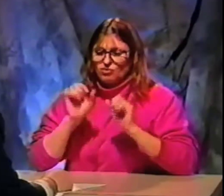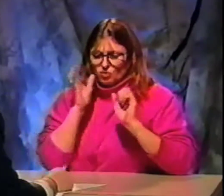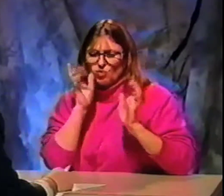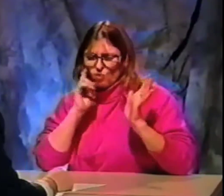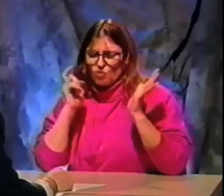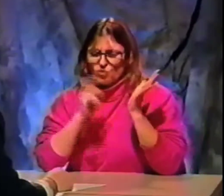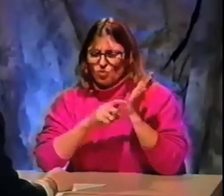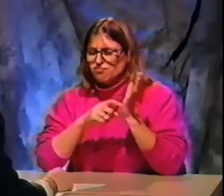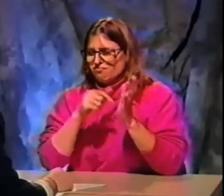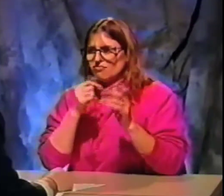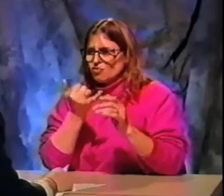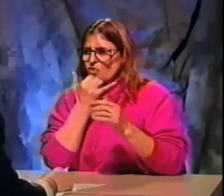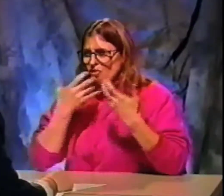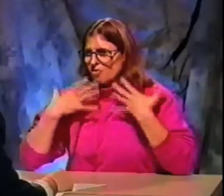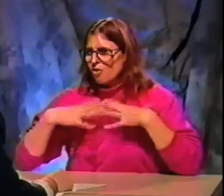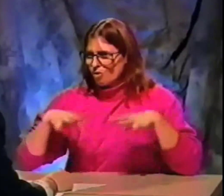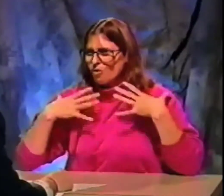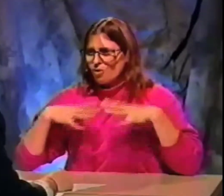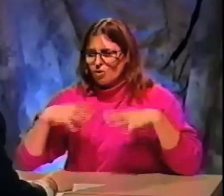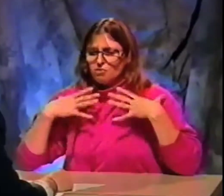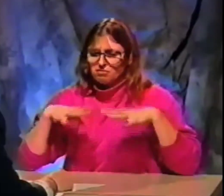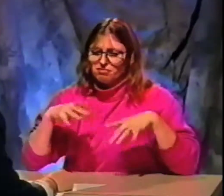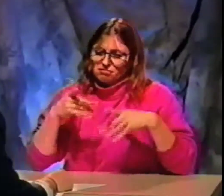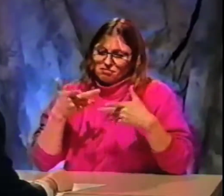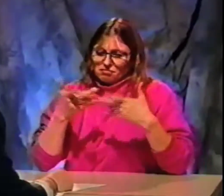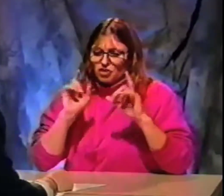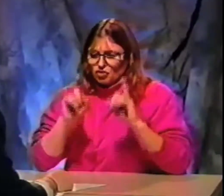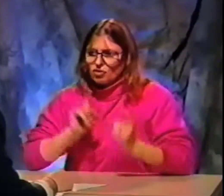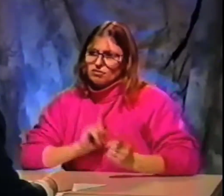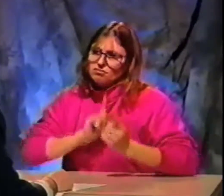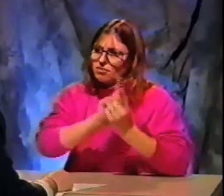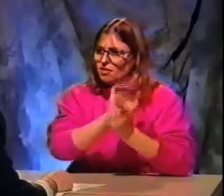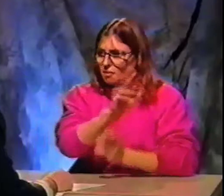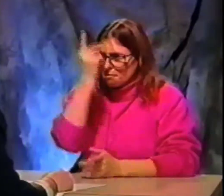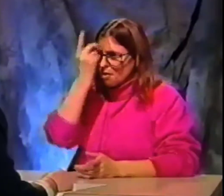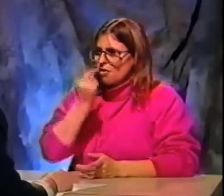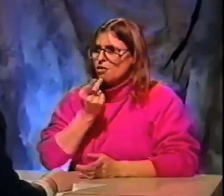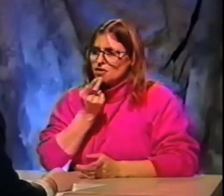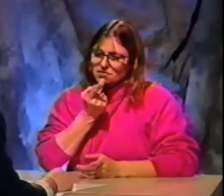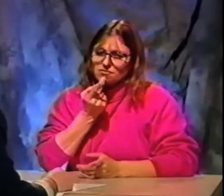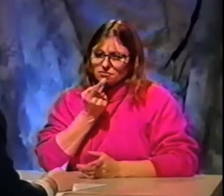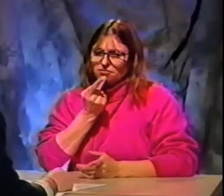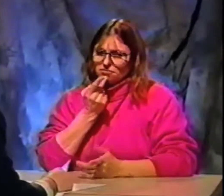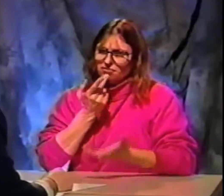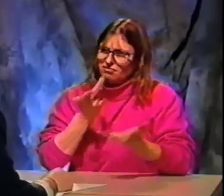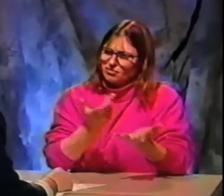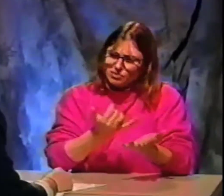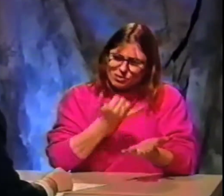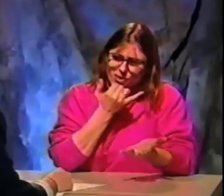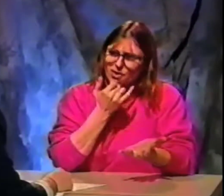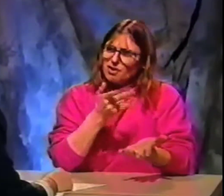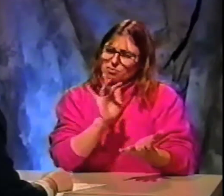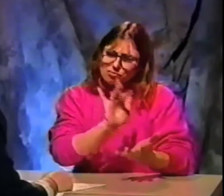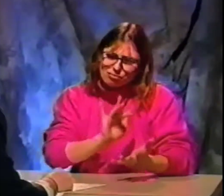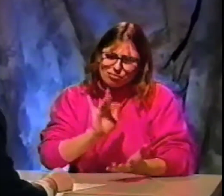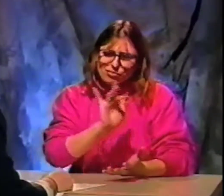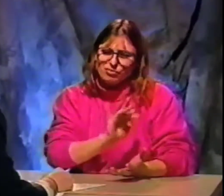like you said, if they have dirty clothes or consistently dressed odd, or they're scared in front